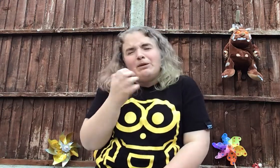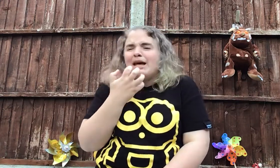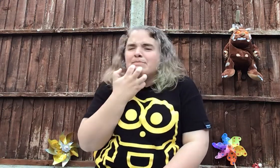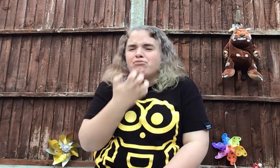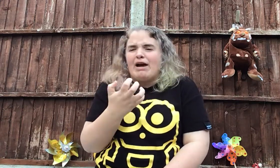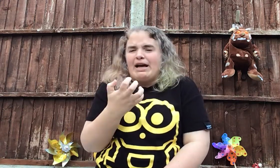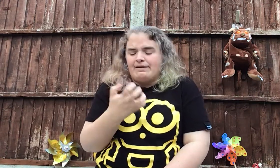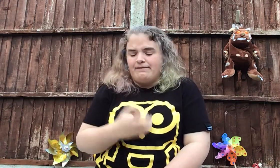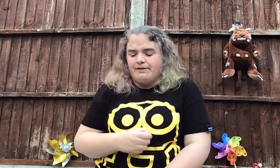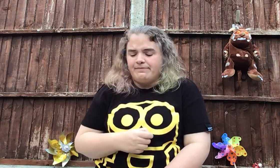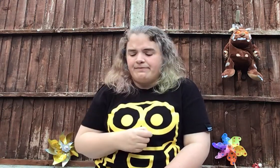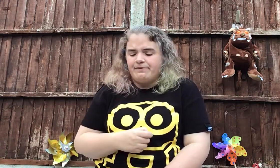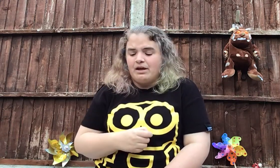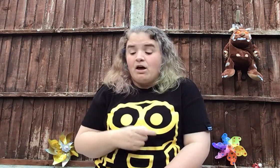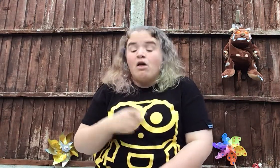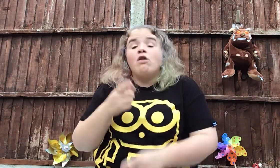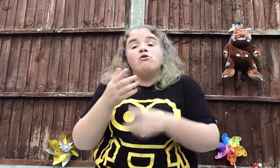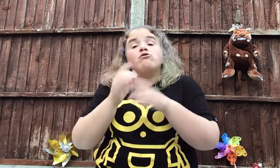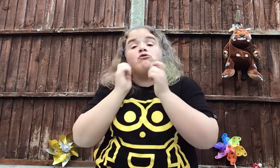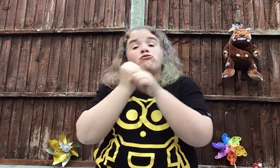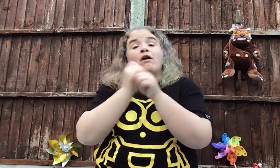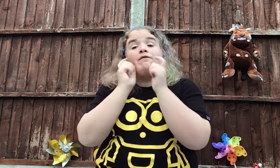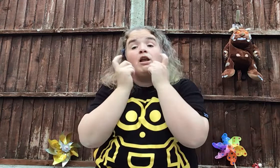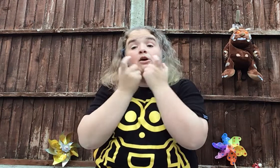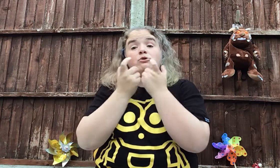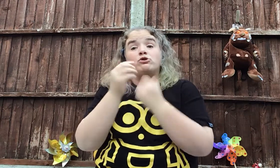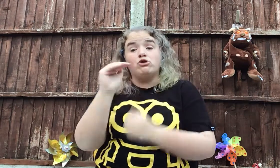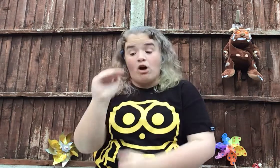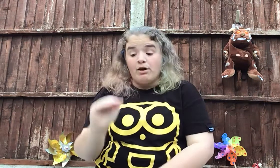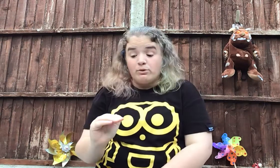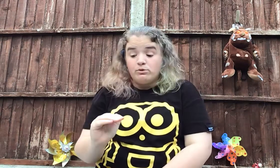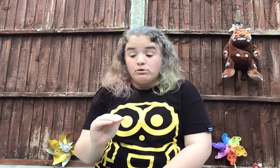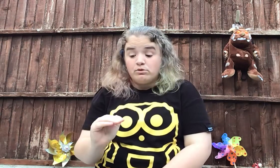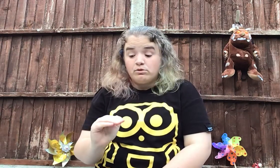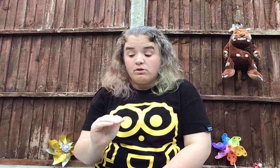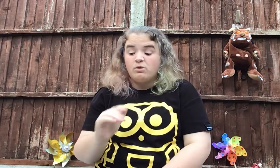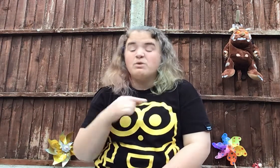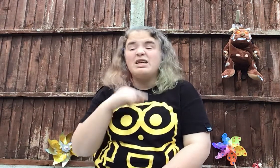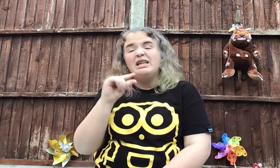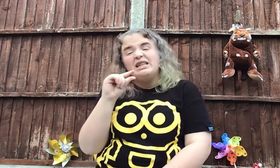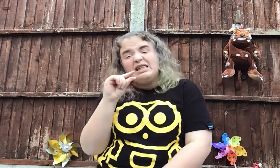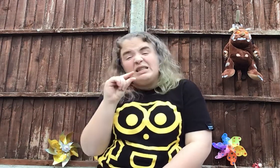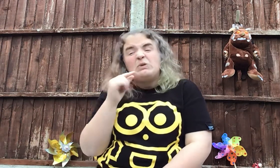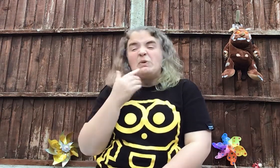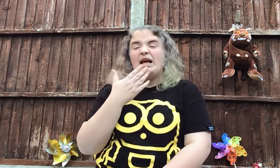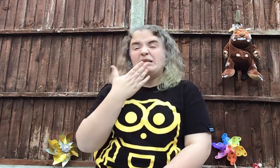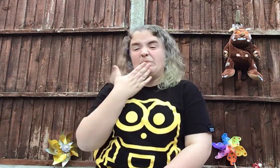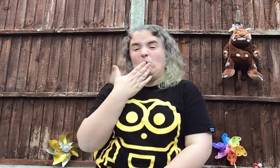less brave. The Gruffalo's child was a little less